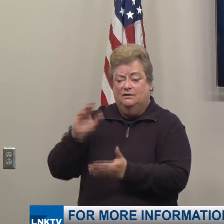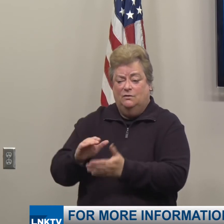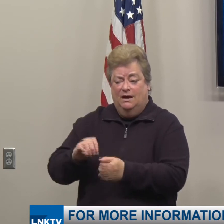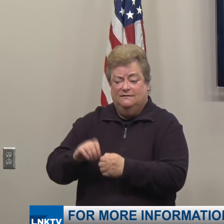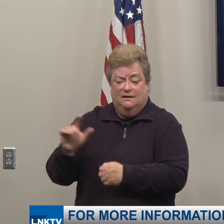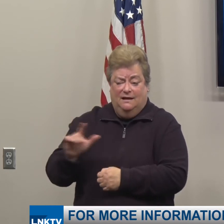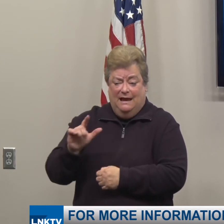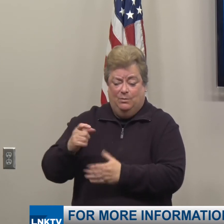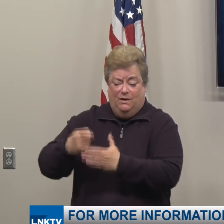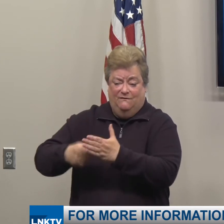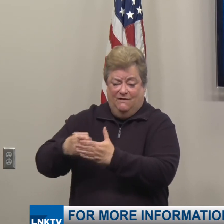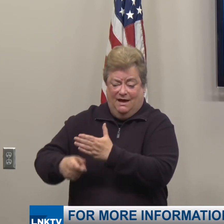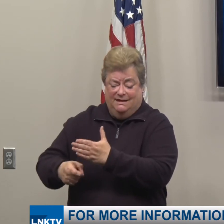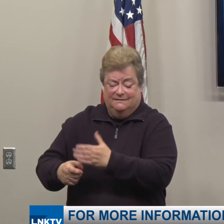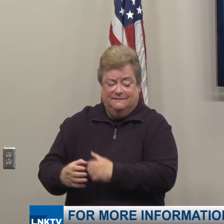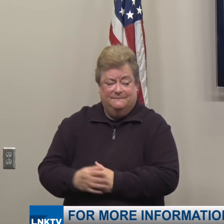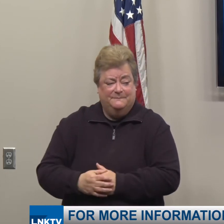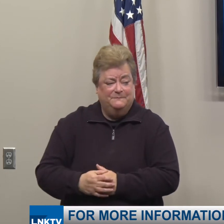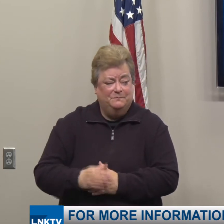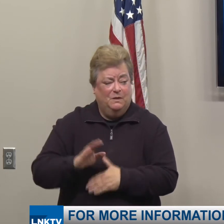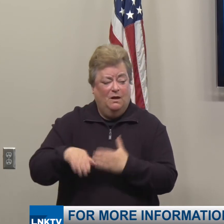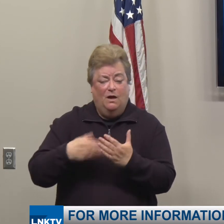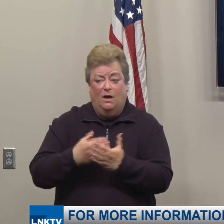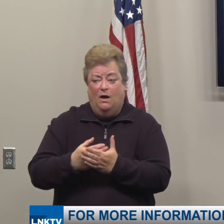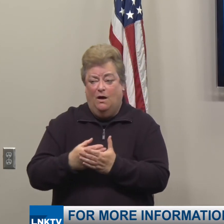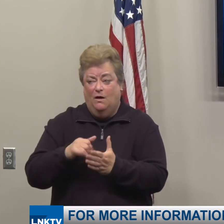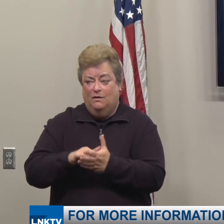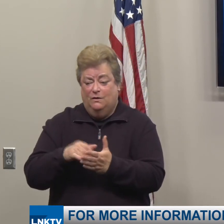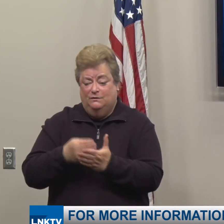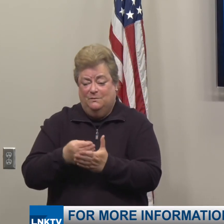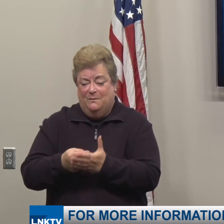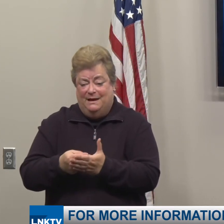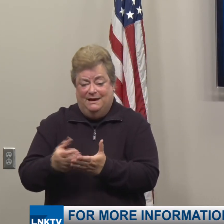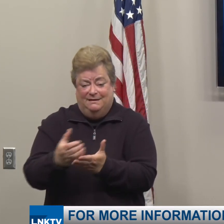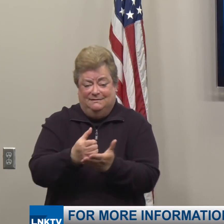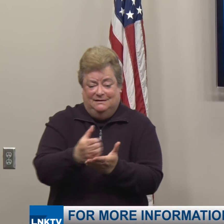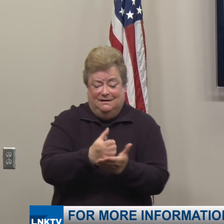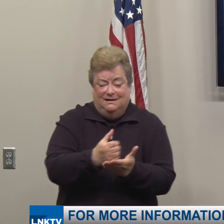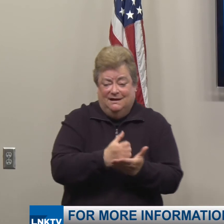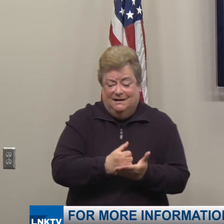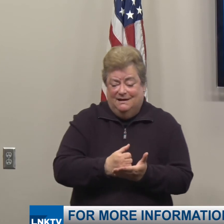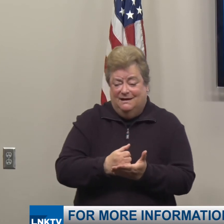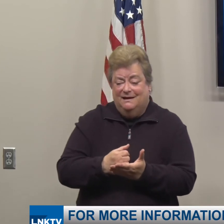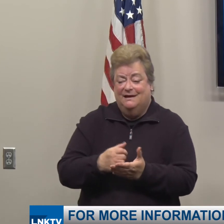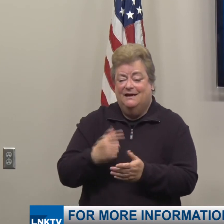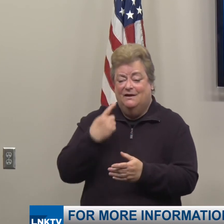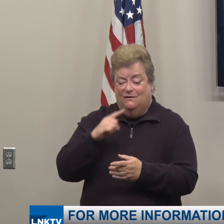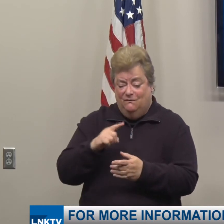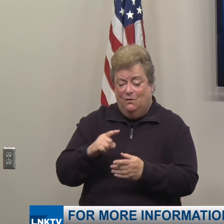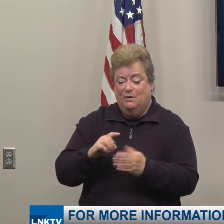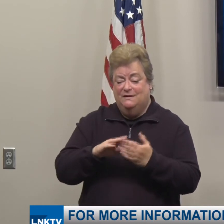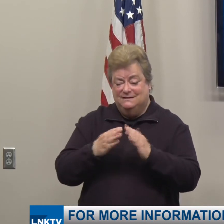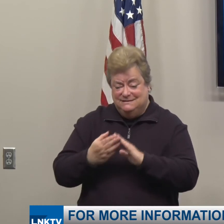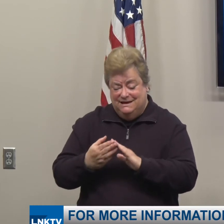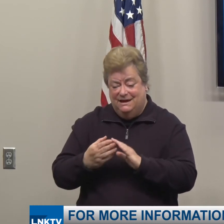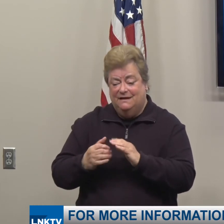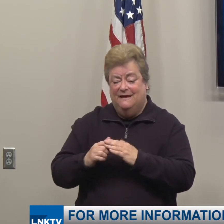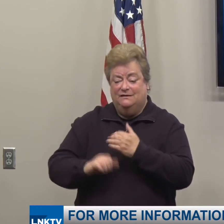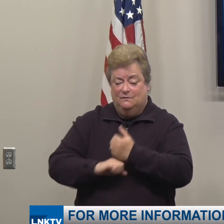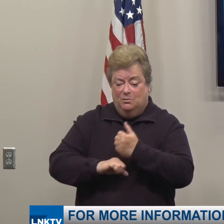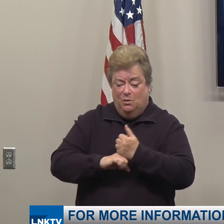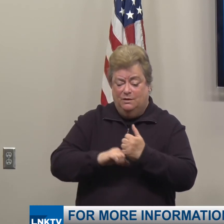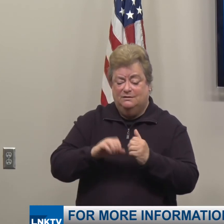fees. All of the sources of revenue fund overall operations of the city and support city